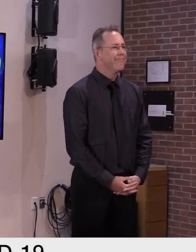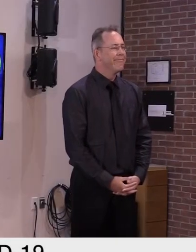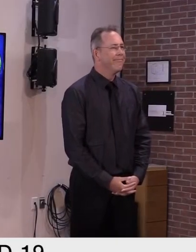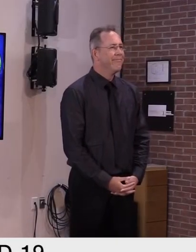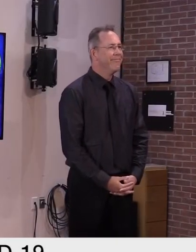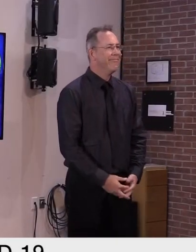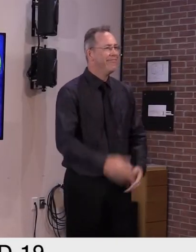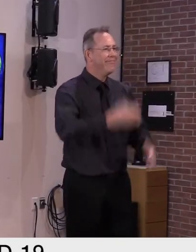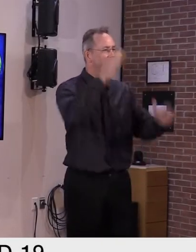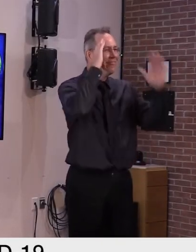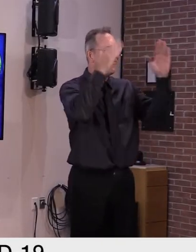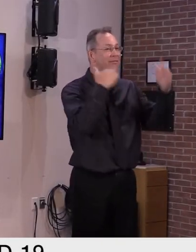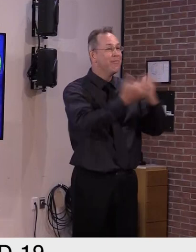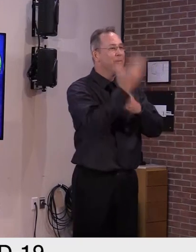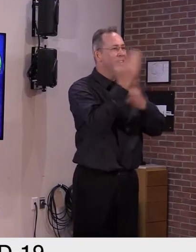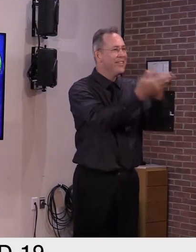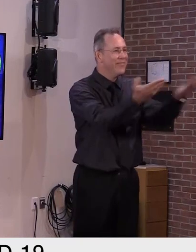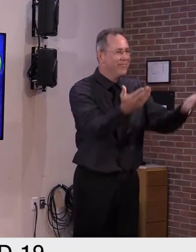Good morning, everyone.